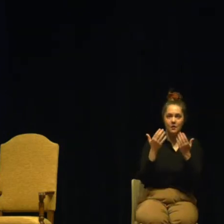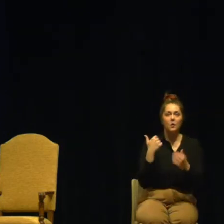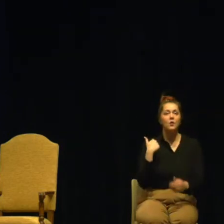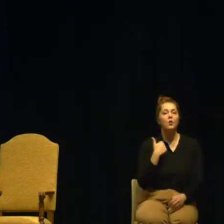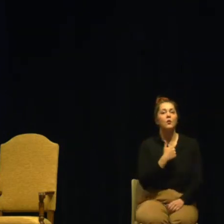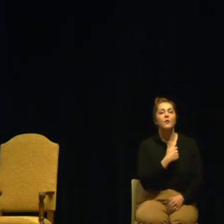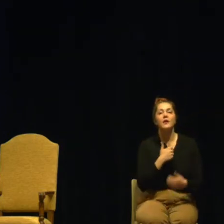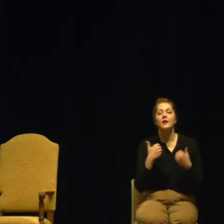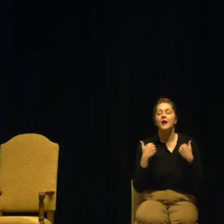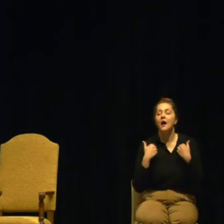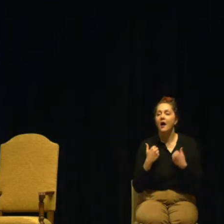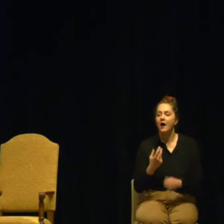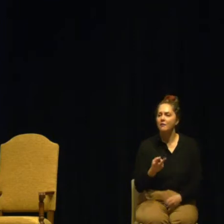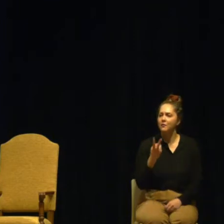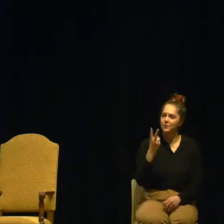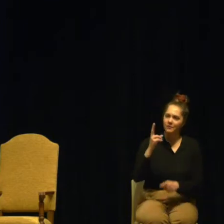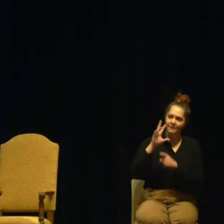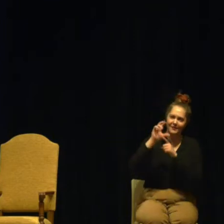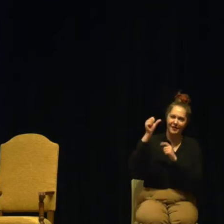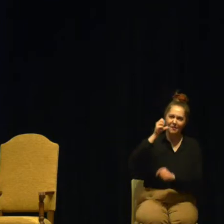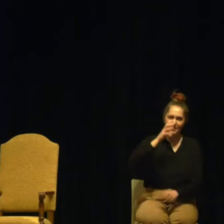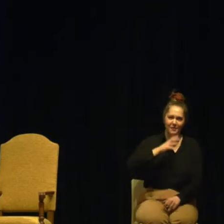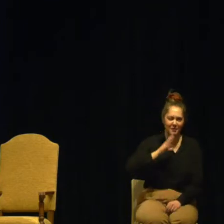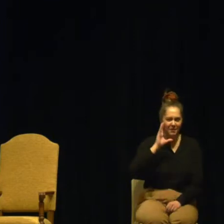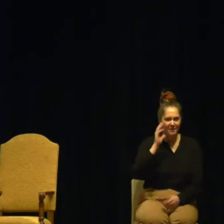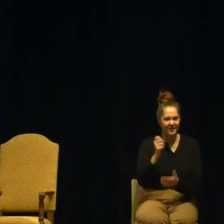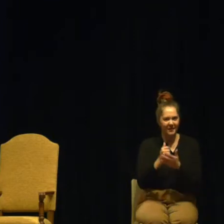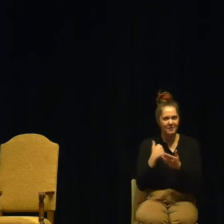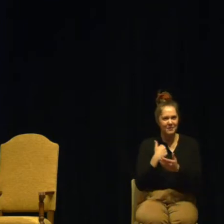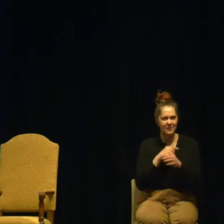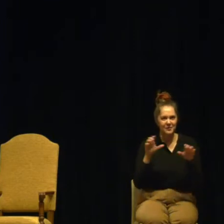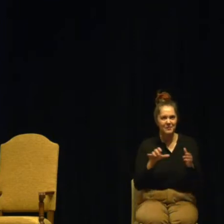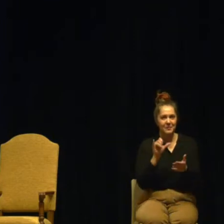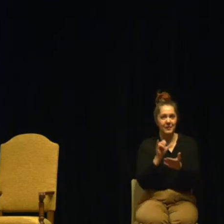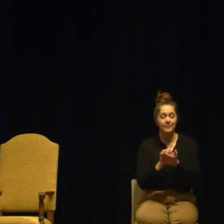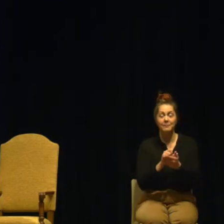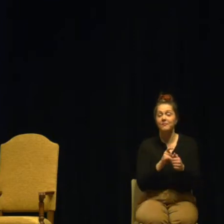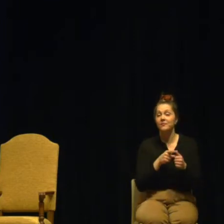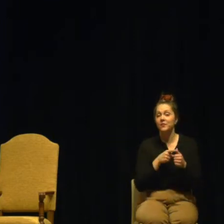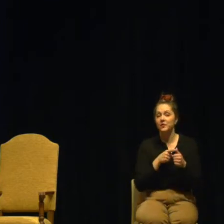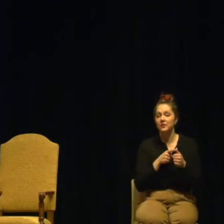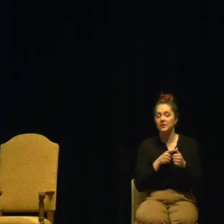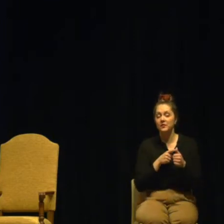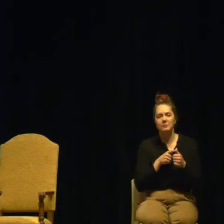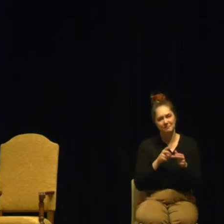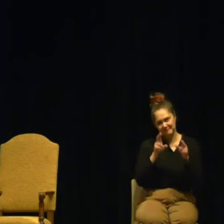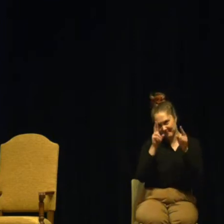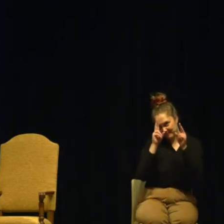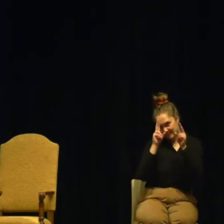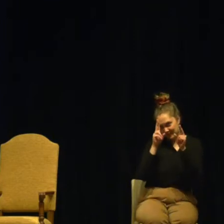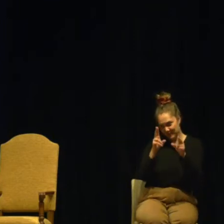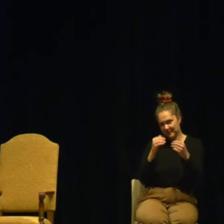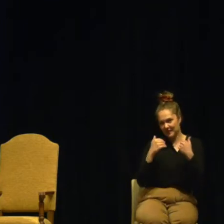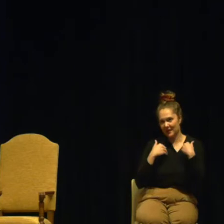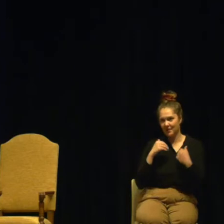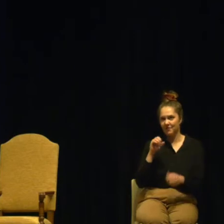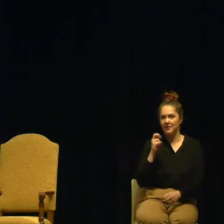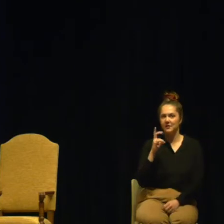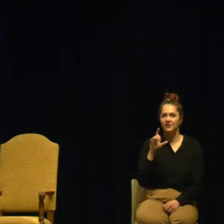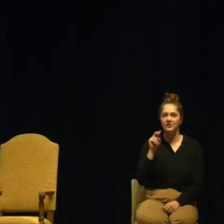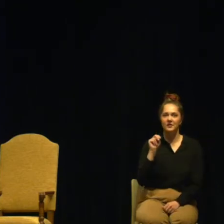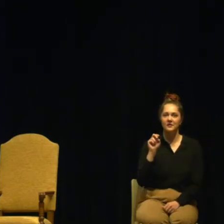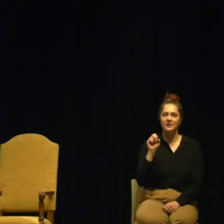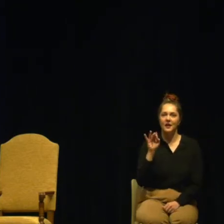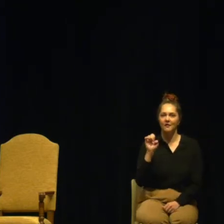phenomenal women who are going to help us do just that. First, we are honored to have Sharon